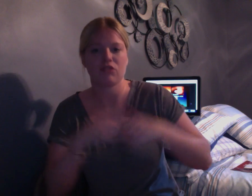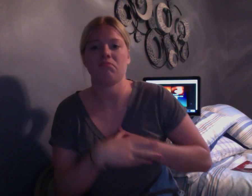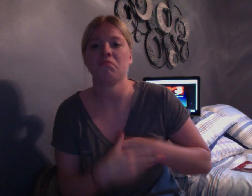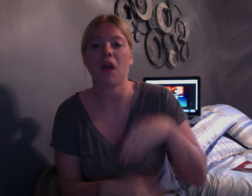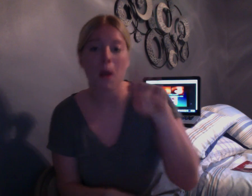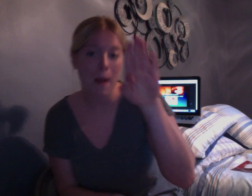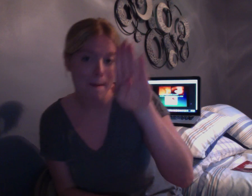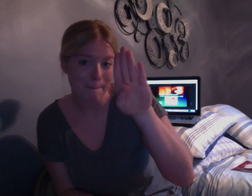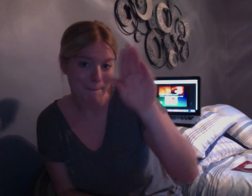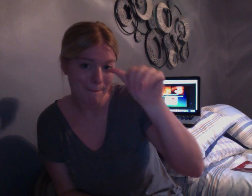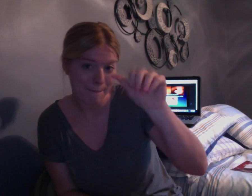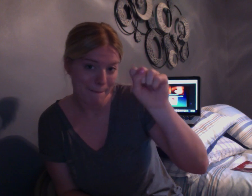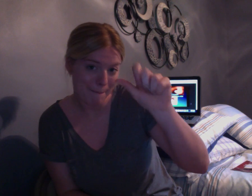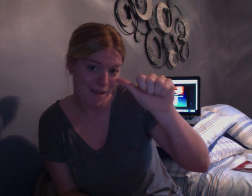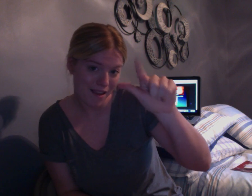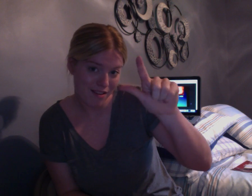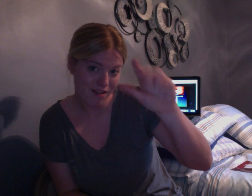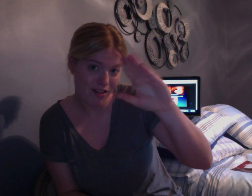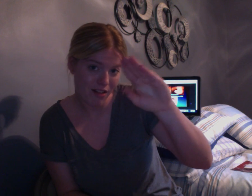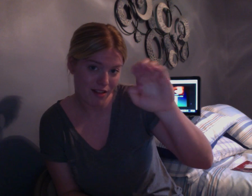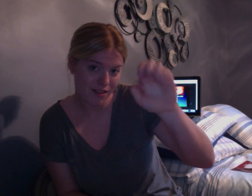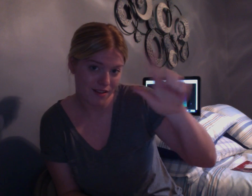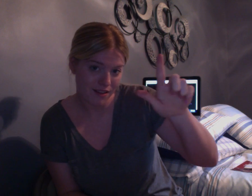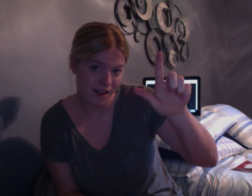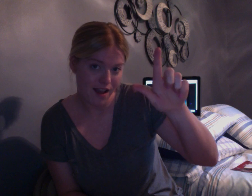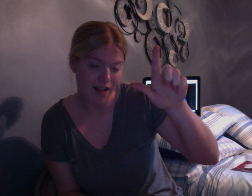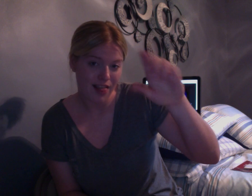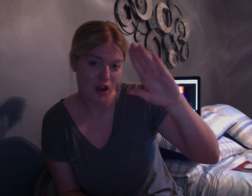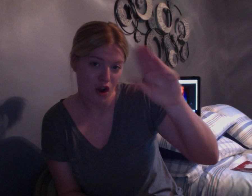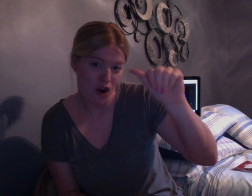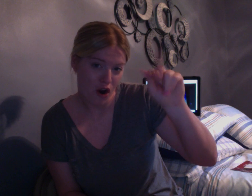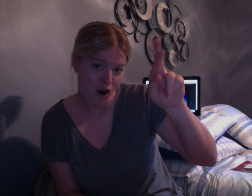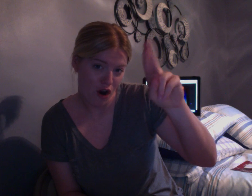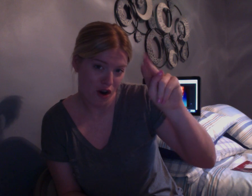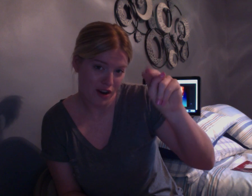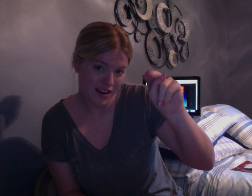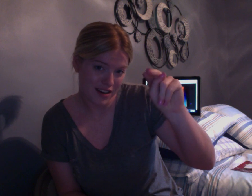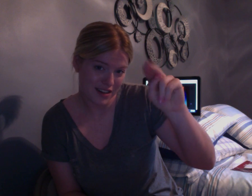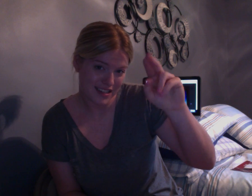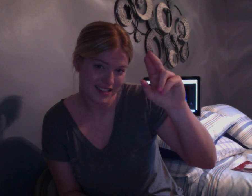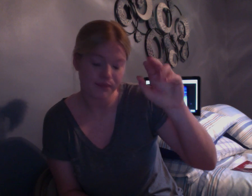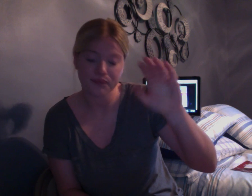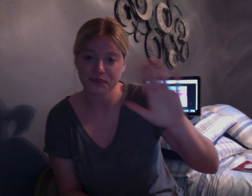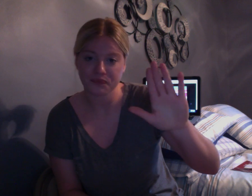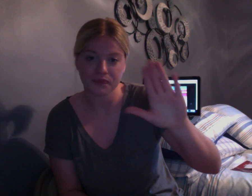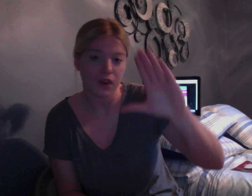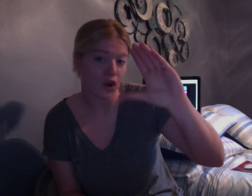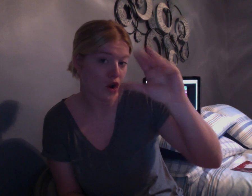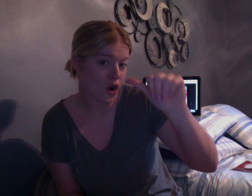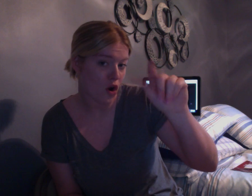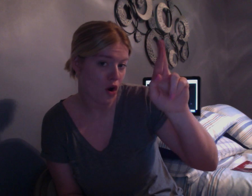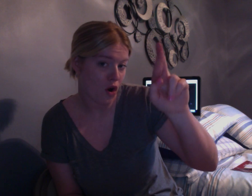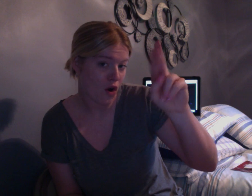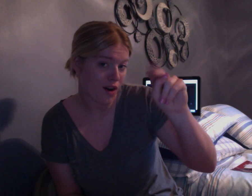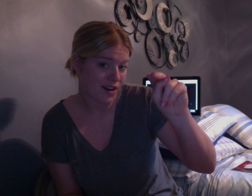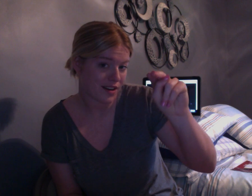slowest growing and least dangerous of the three common types of skin cancer, and it rarely metastasizes. BCC develops from the